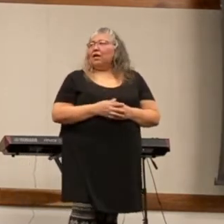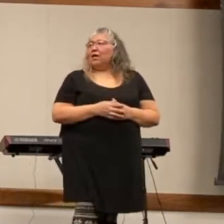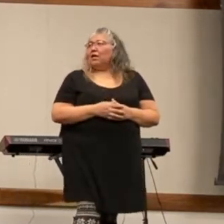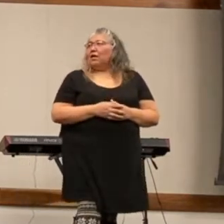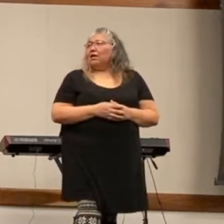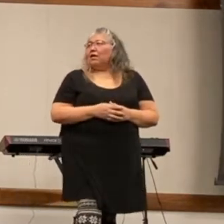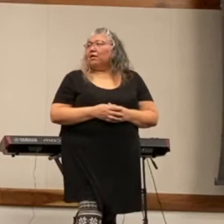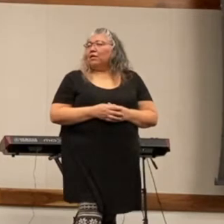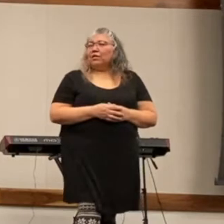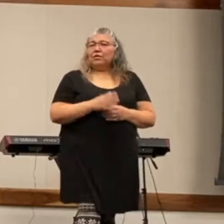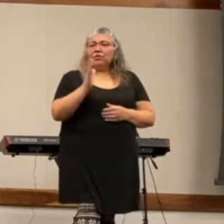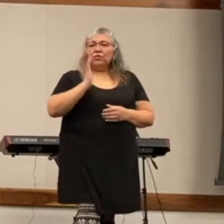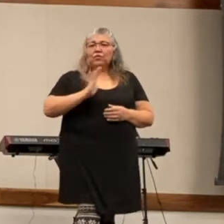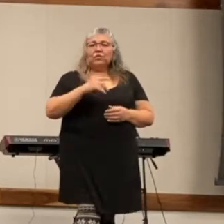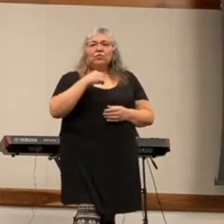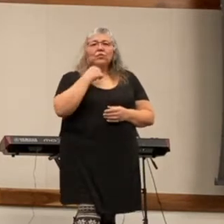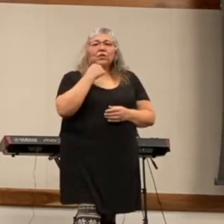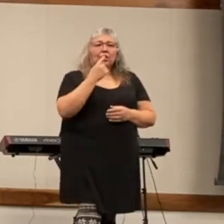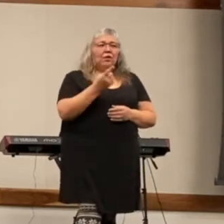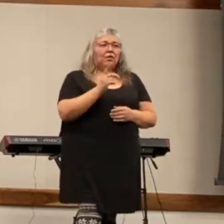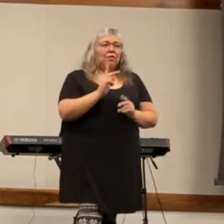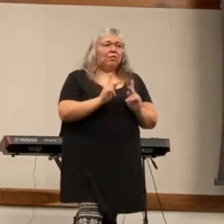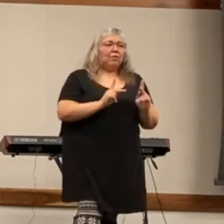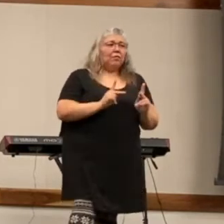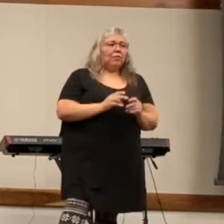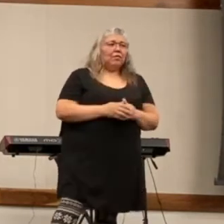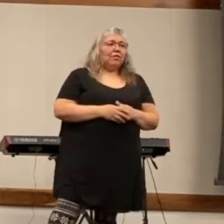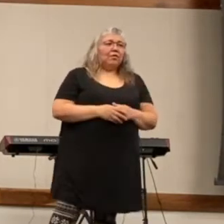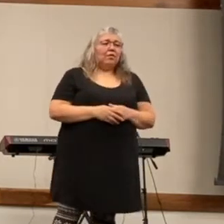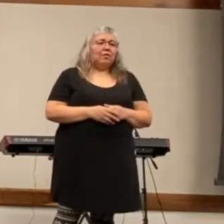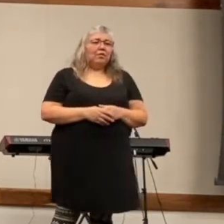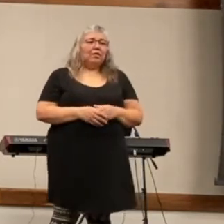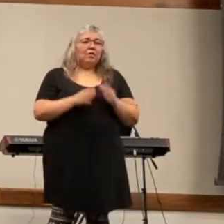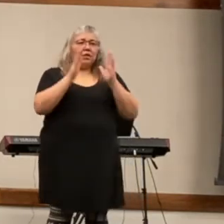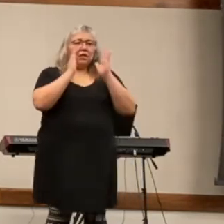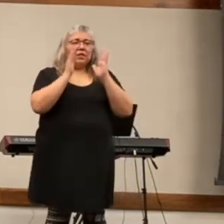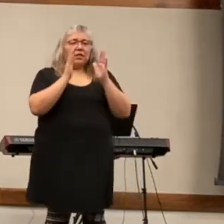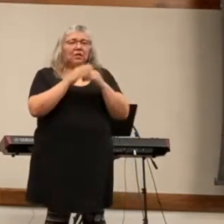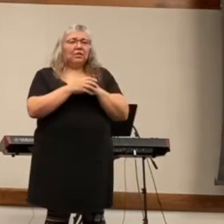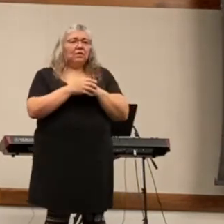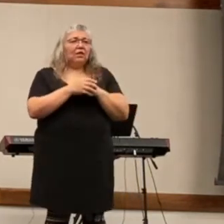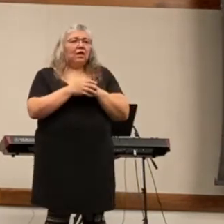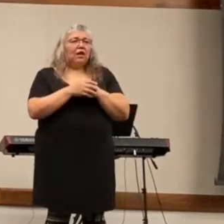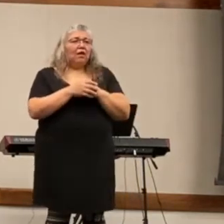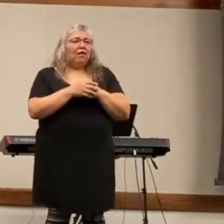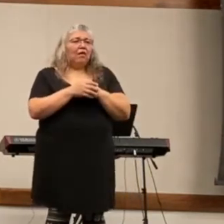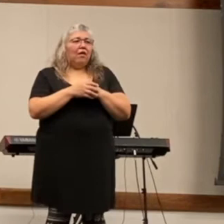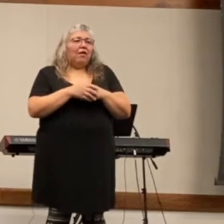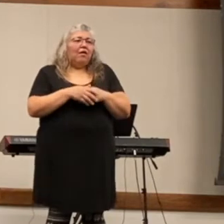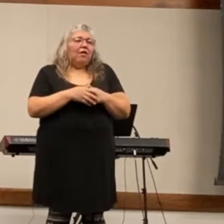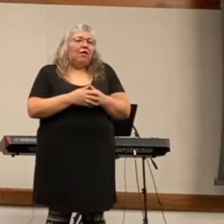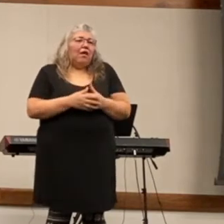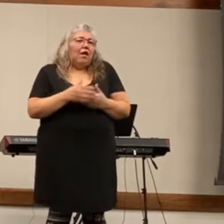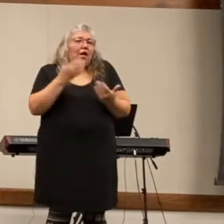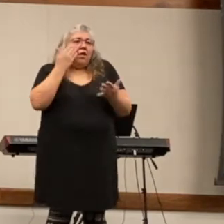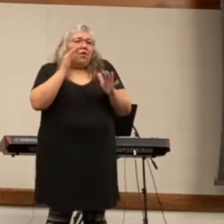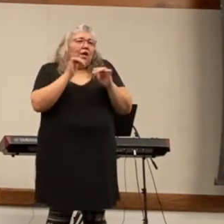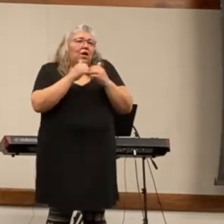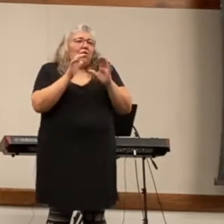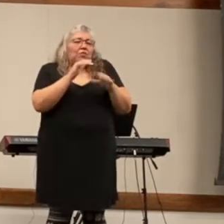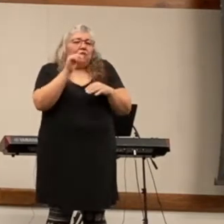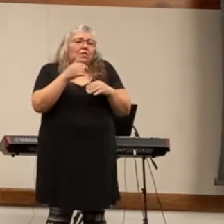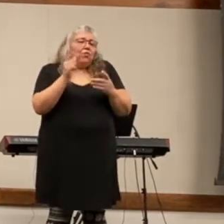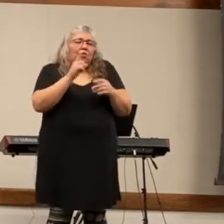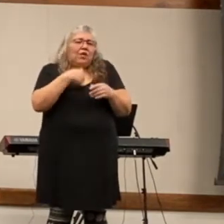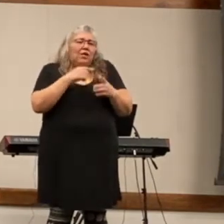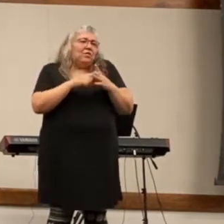I used to tell people. Listen, when it comes to, man, Pastor, I just don't know how to do it. Where do I